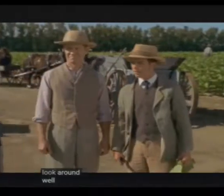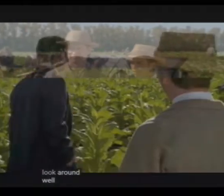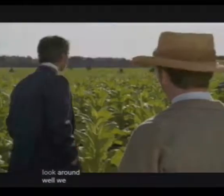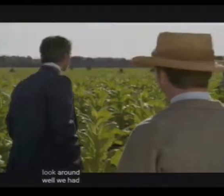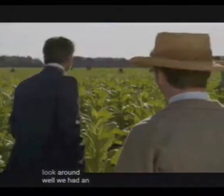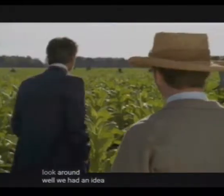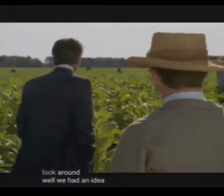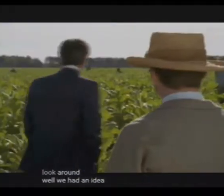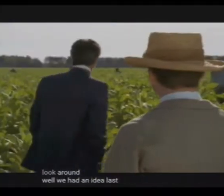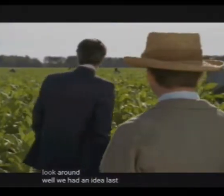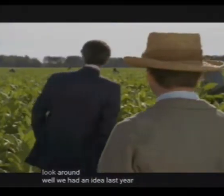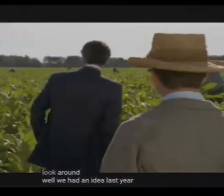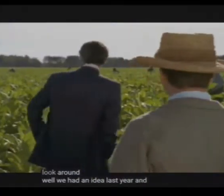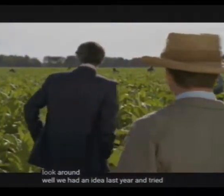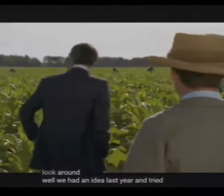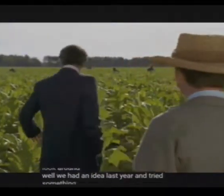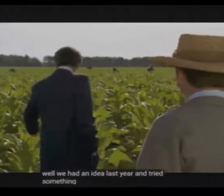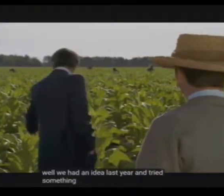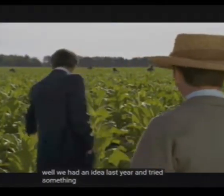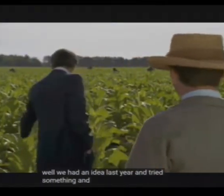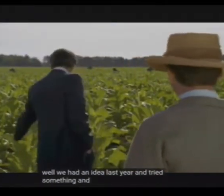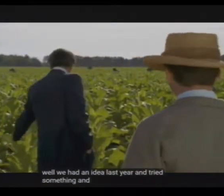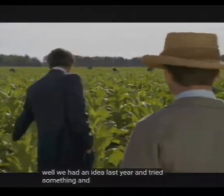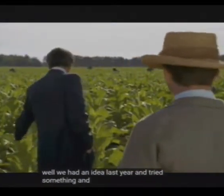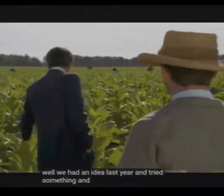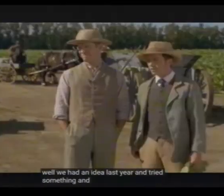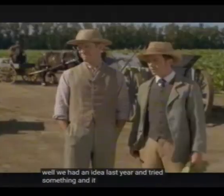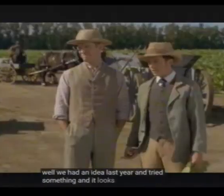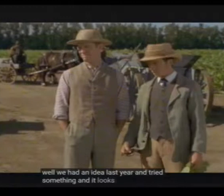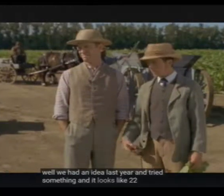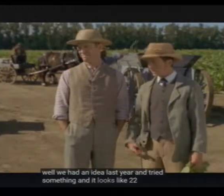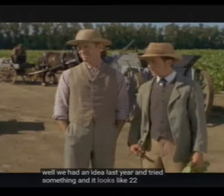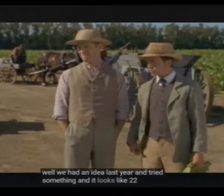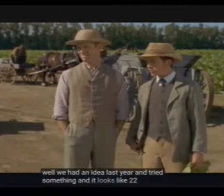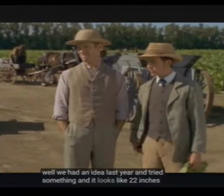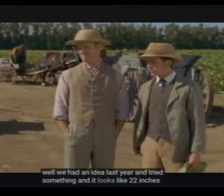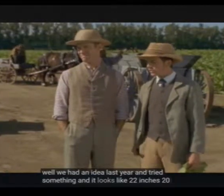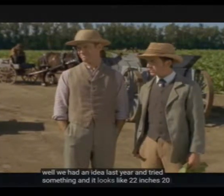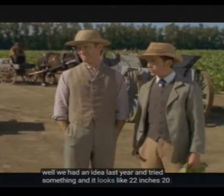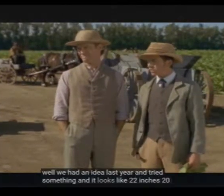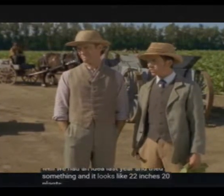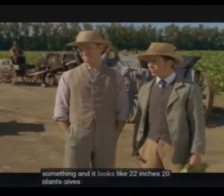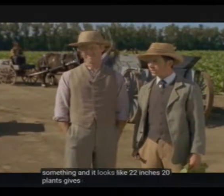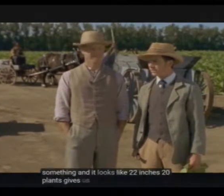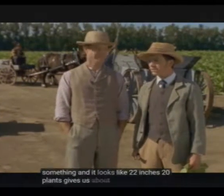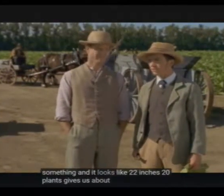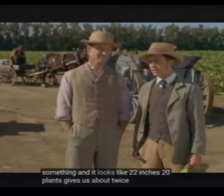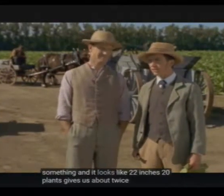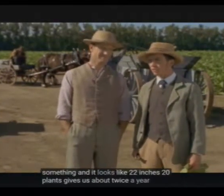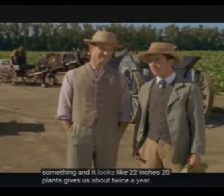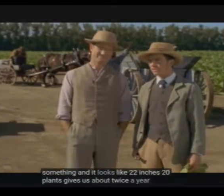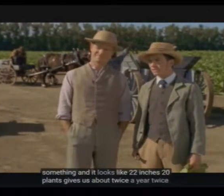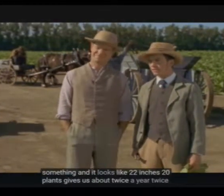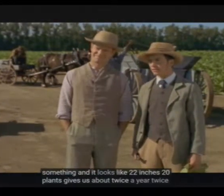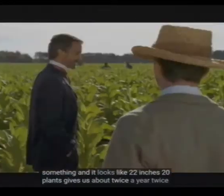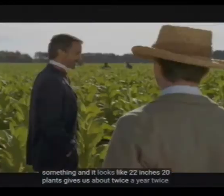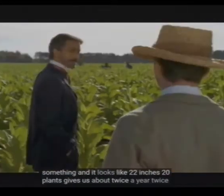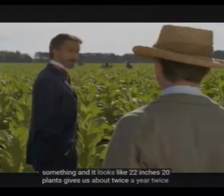Well, we had an idea last year and tried something. And it looks like 22 inches between the plants gives us about twice the yield. Twice